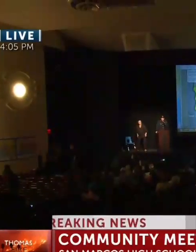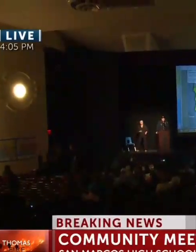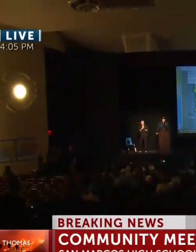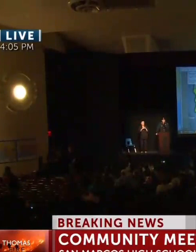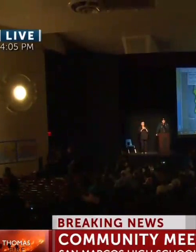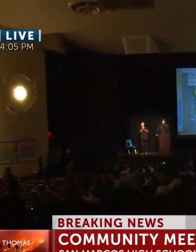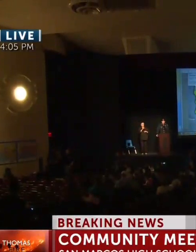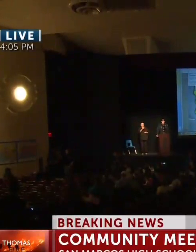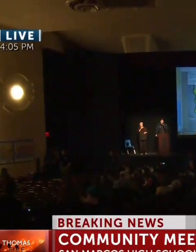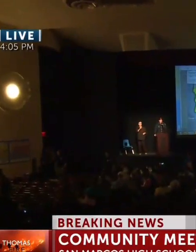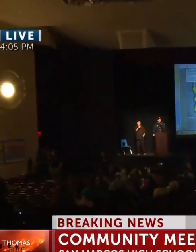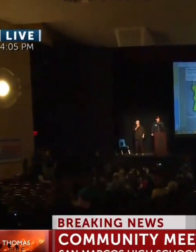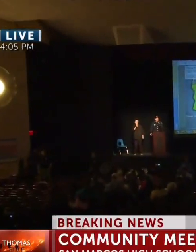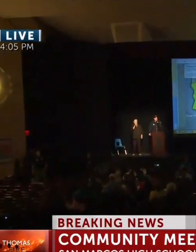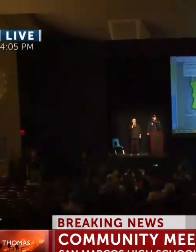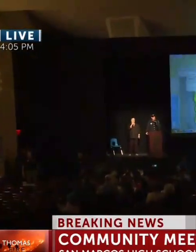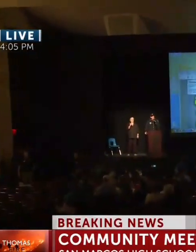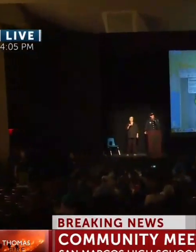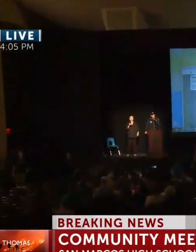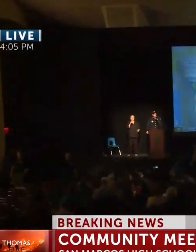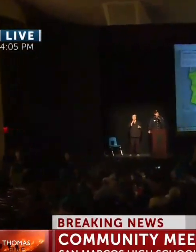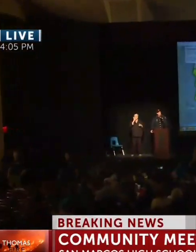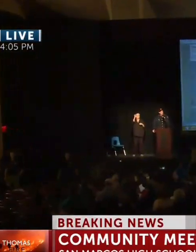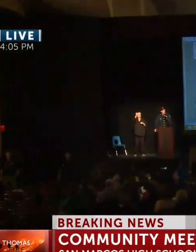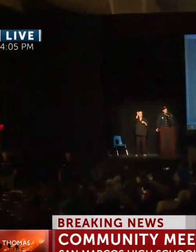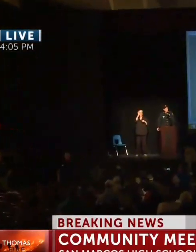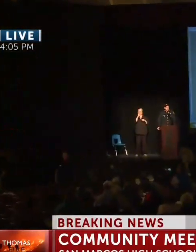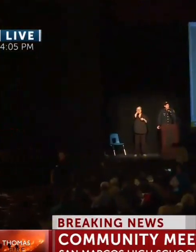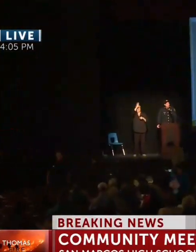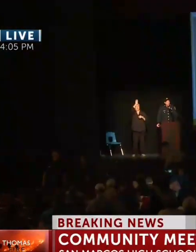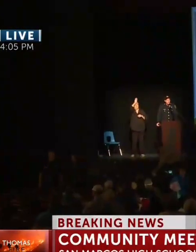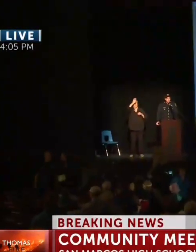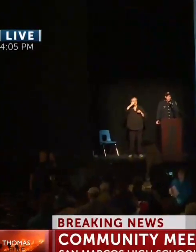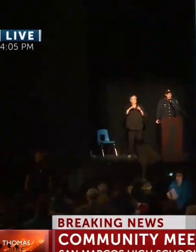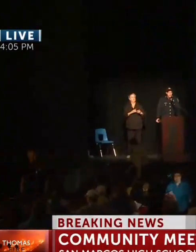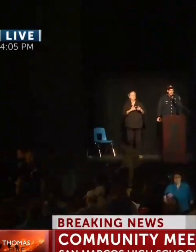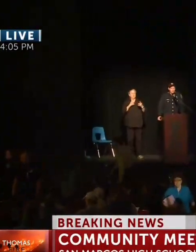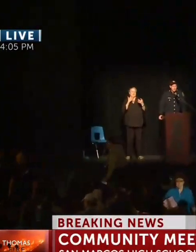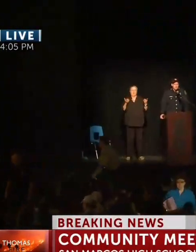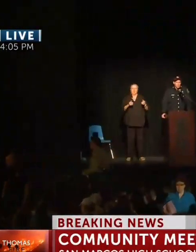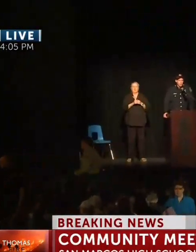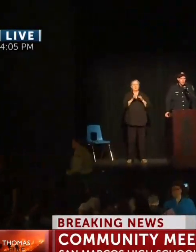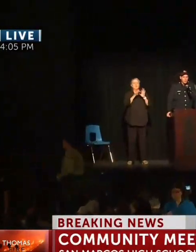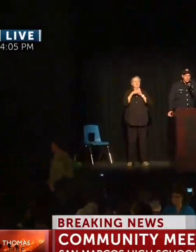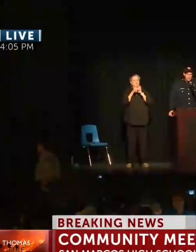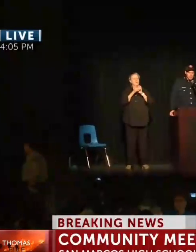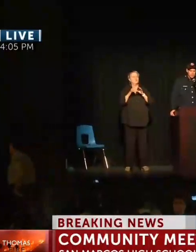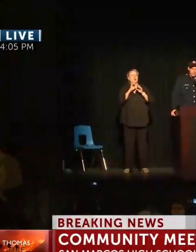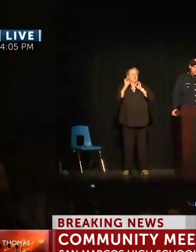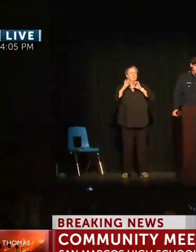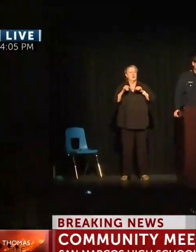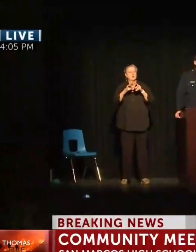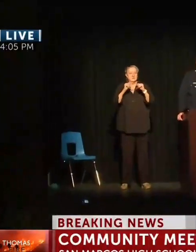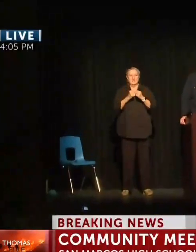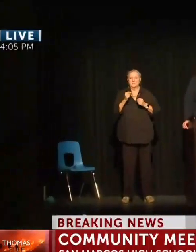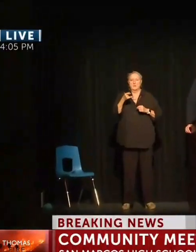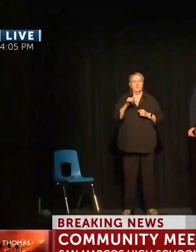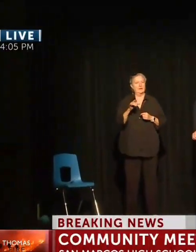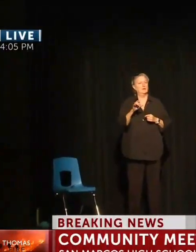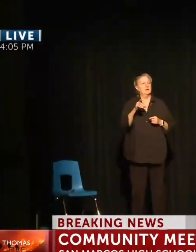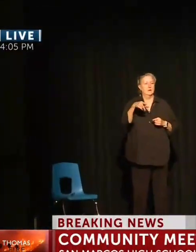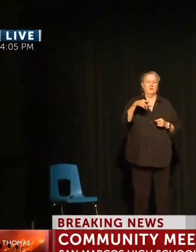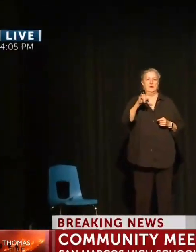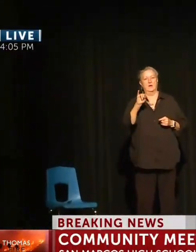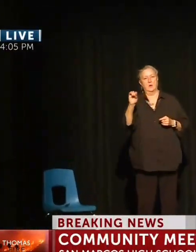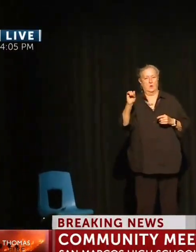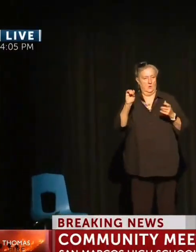My name is Chris Harvey. I'm with the Sacramento Fire Department here with Unified Command Team as one of the public information officers. Thanks